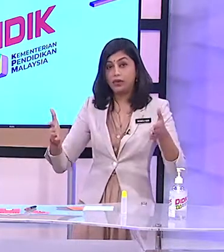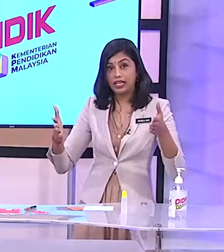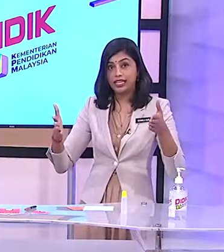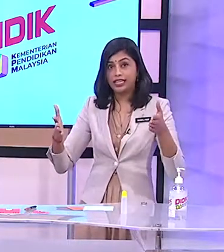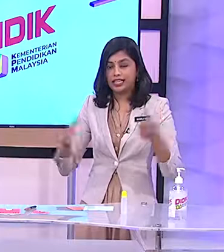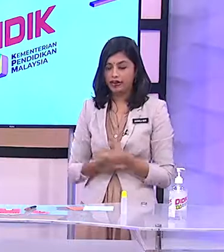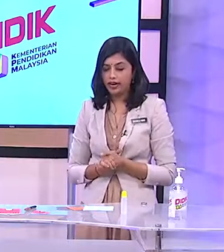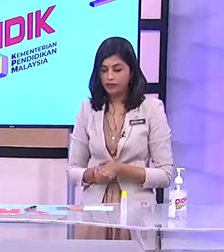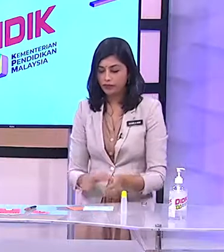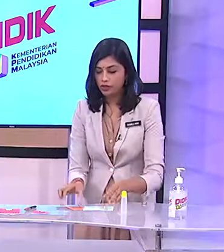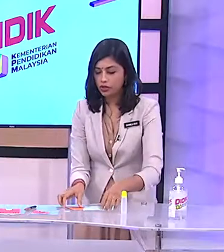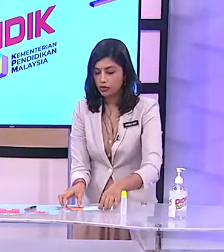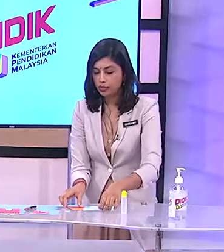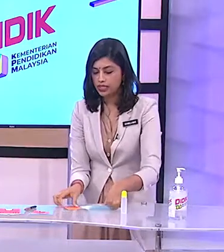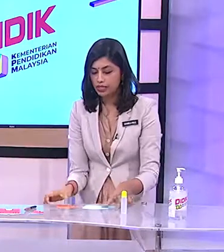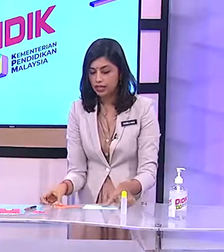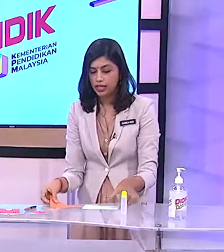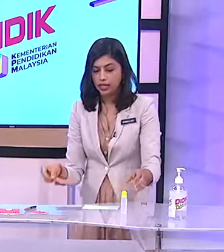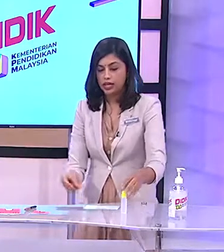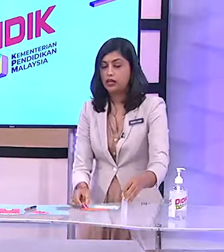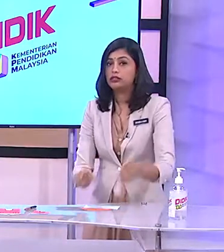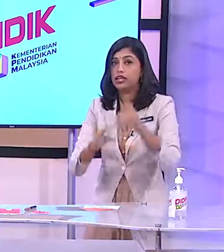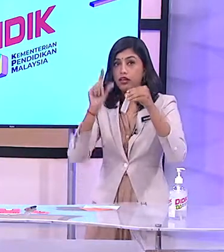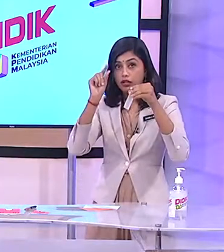bigger. All right? Okay. So, we take your glue.